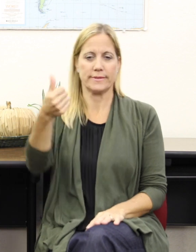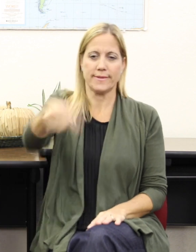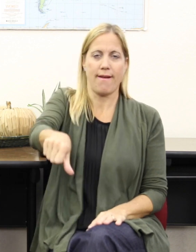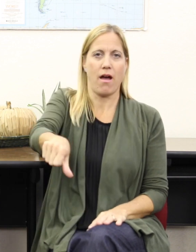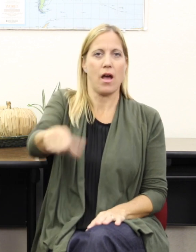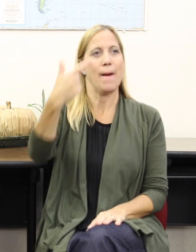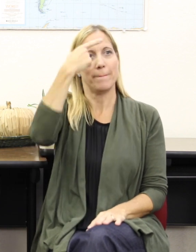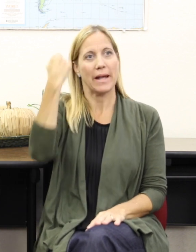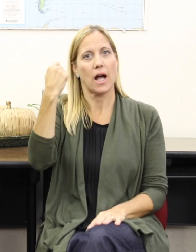it was a really long process.